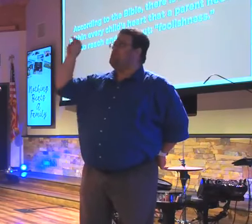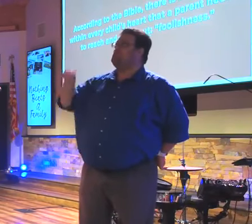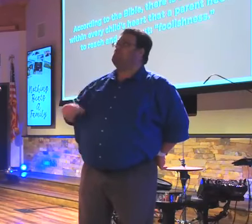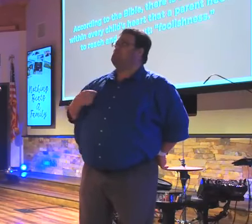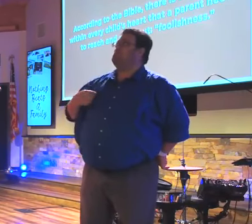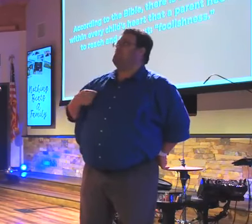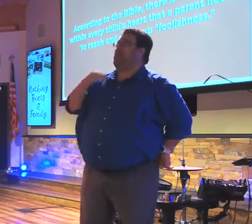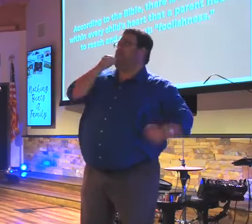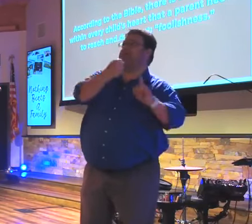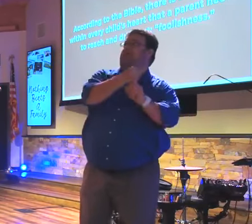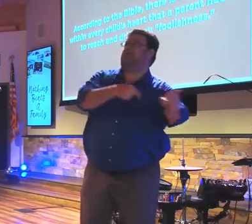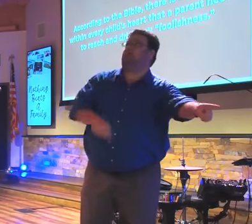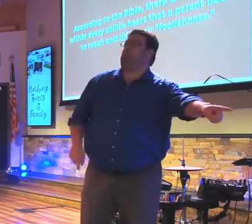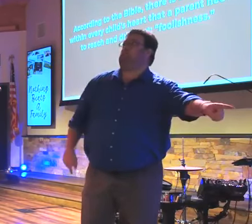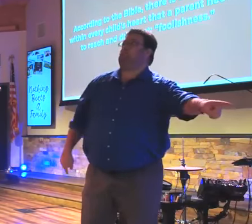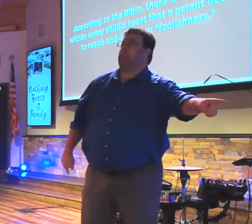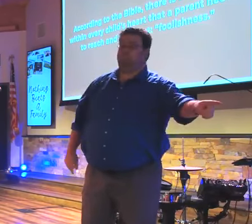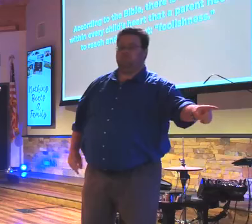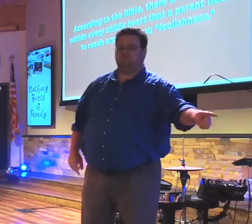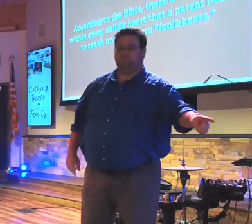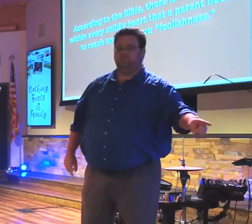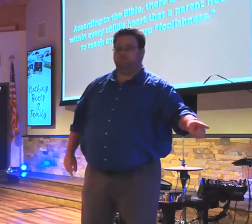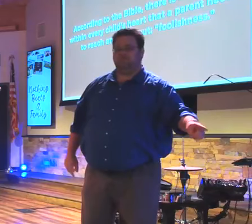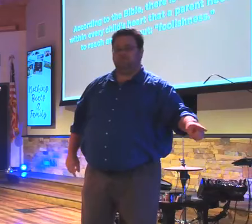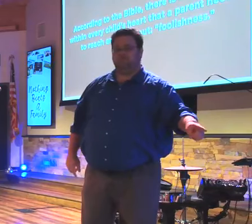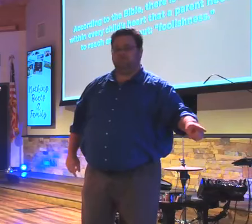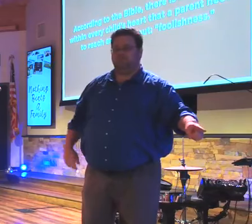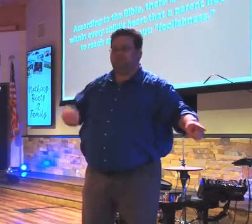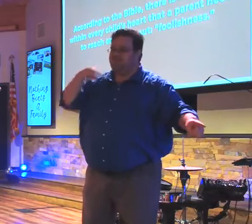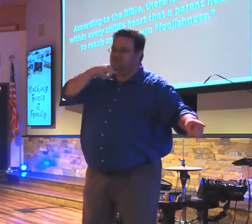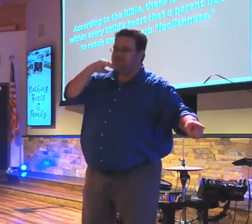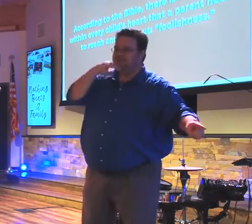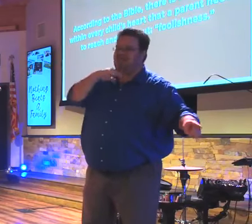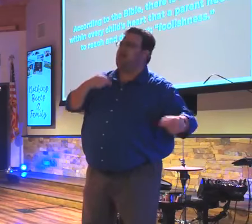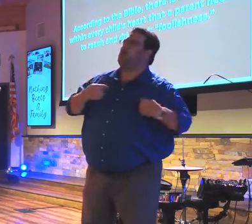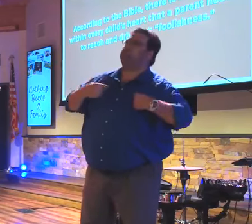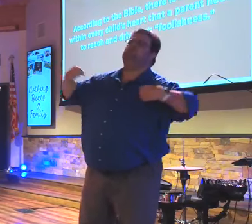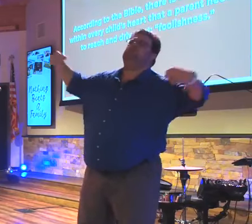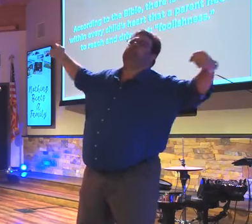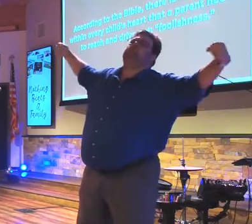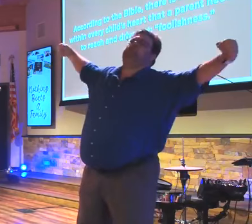I didn't hit him. I was just stretching.